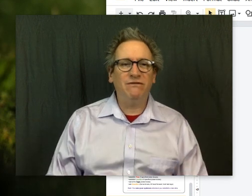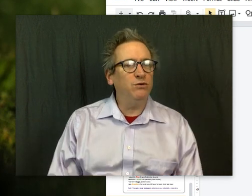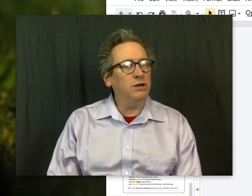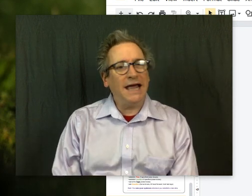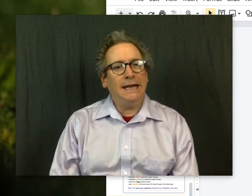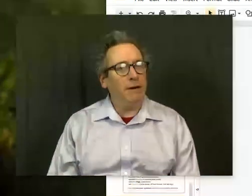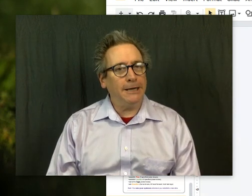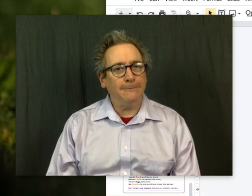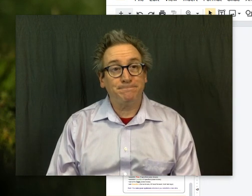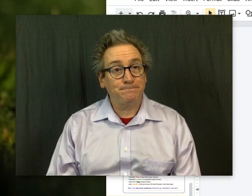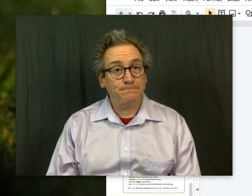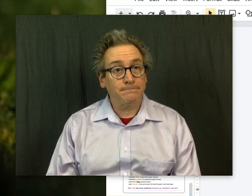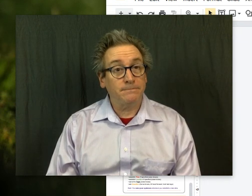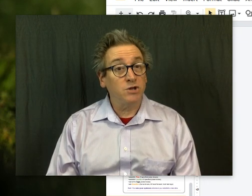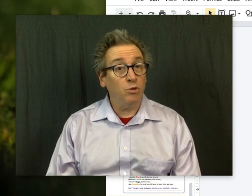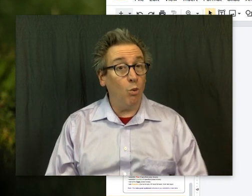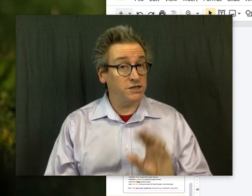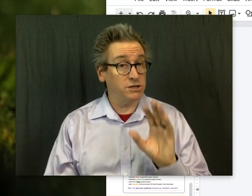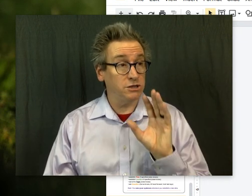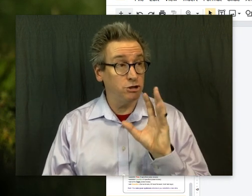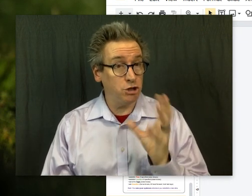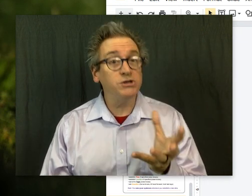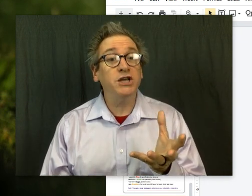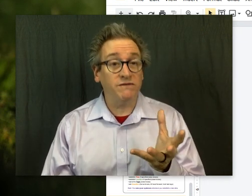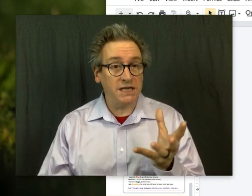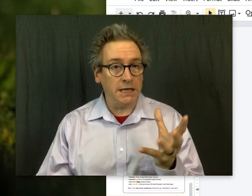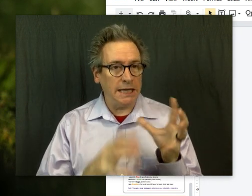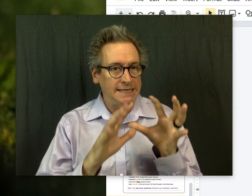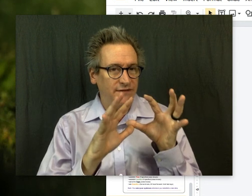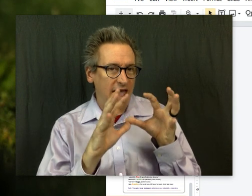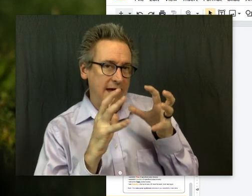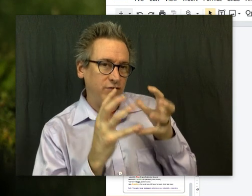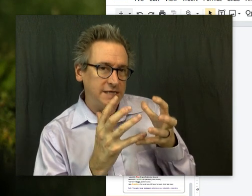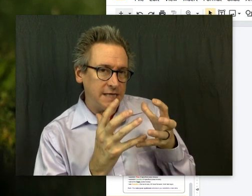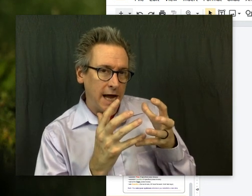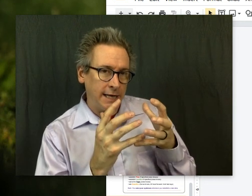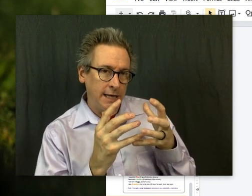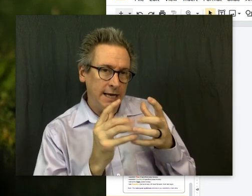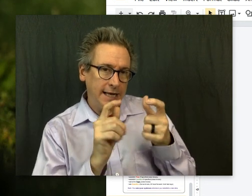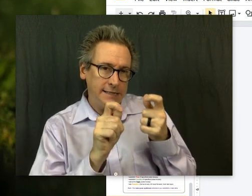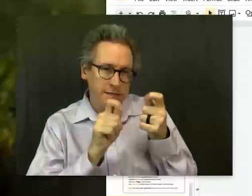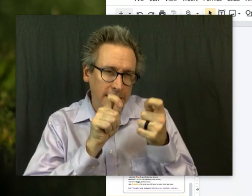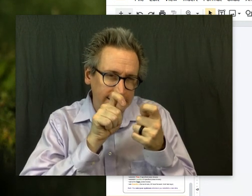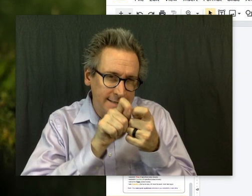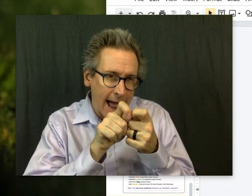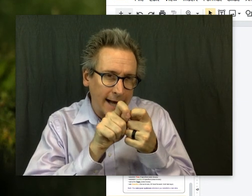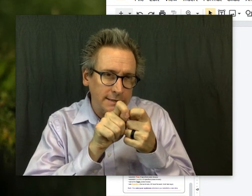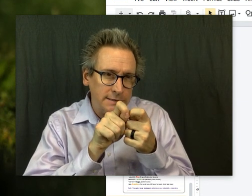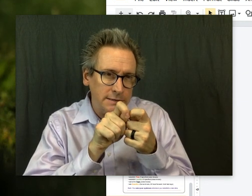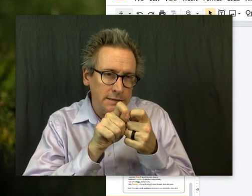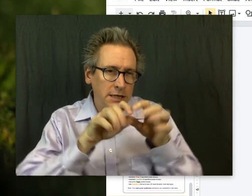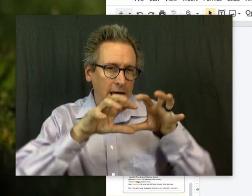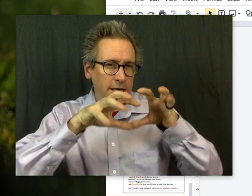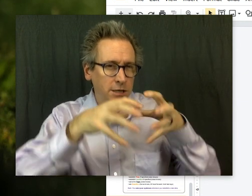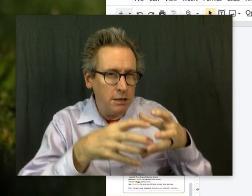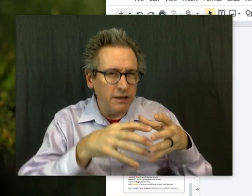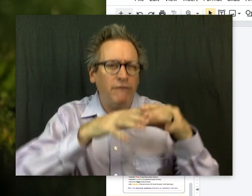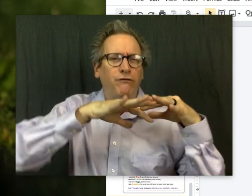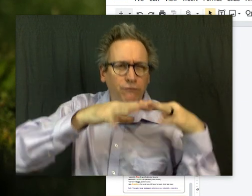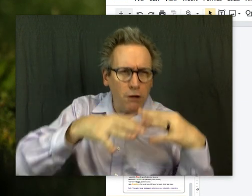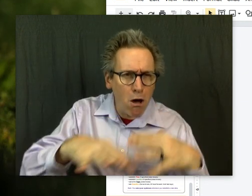doesn't fool anybody. What shows that you have skill is if every sign is exact